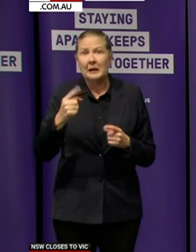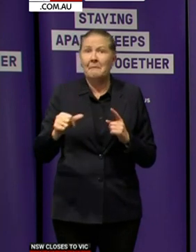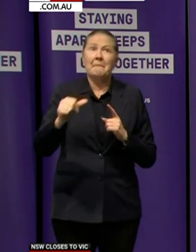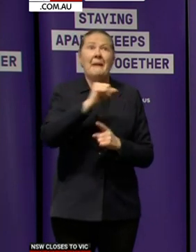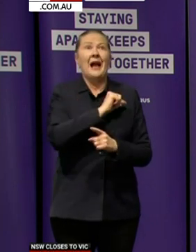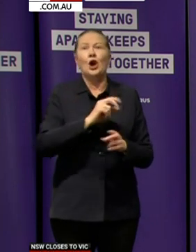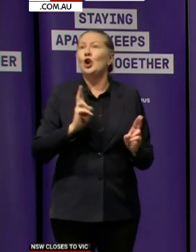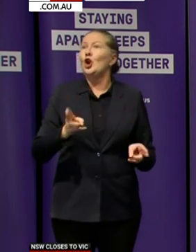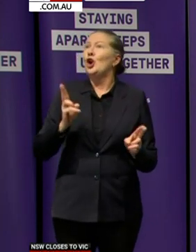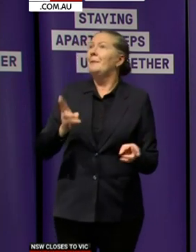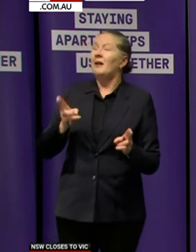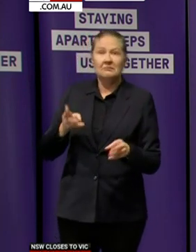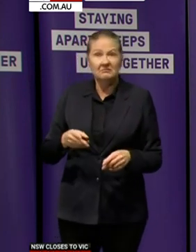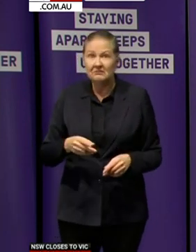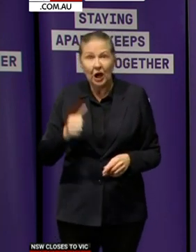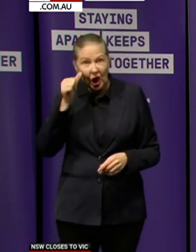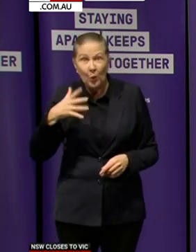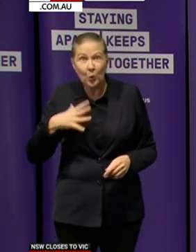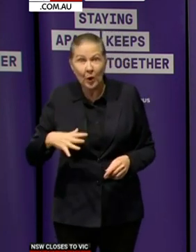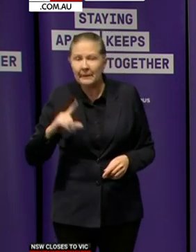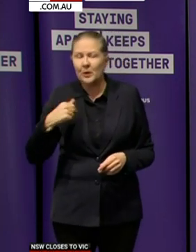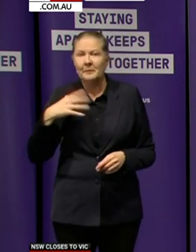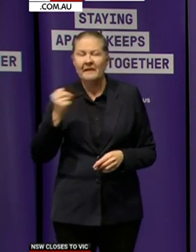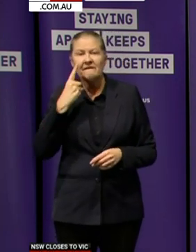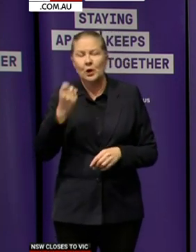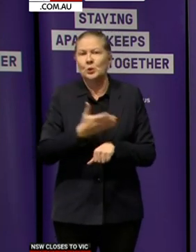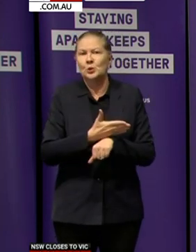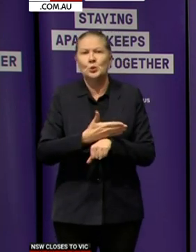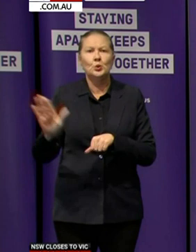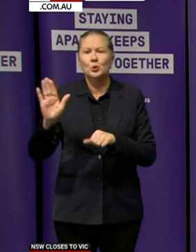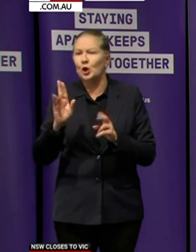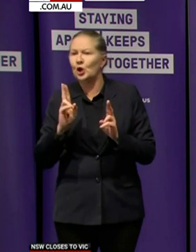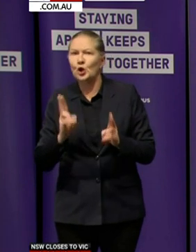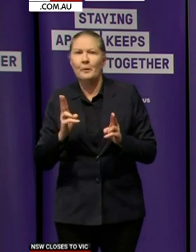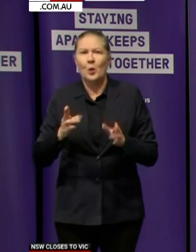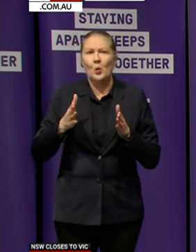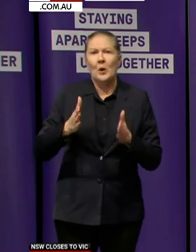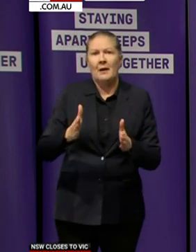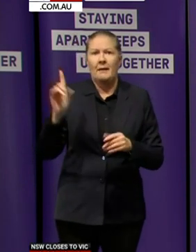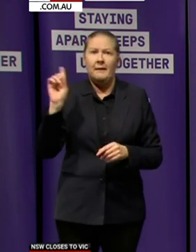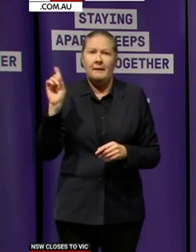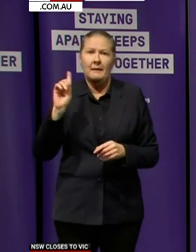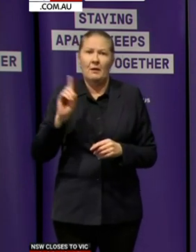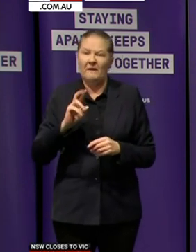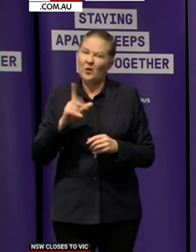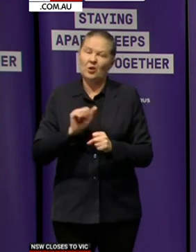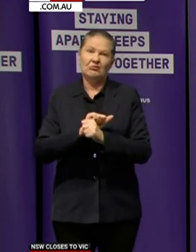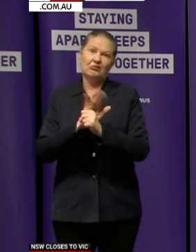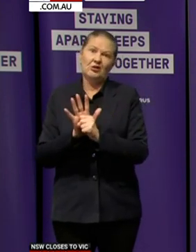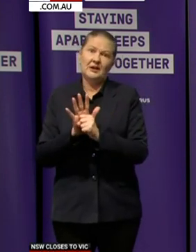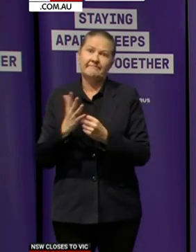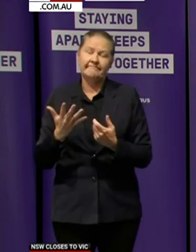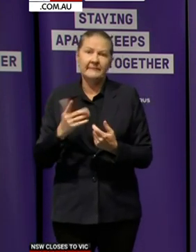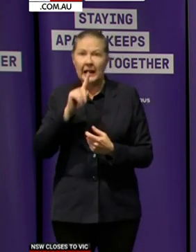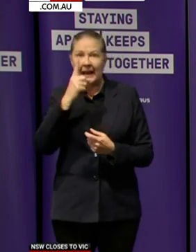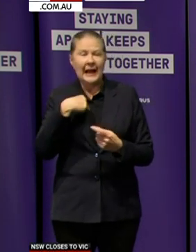all want to. We have got to find a COVID normal. And that means you can't pick and choose which rules you follow.